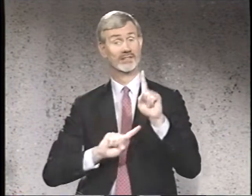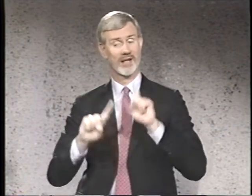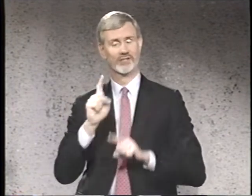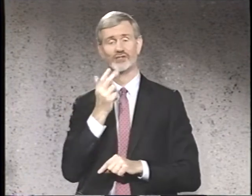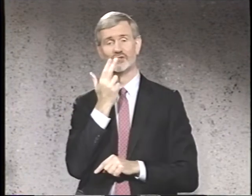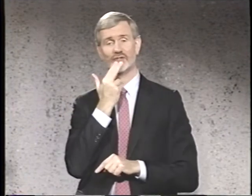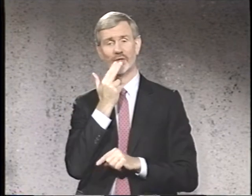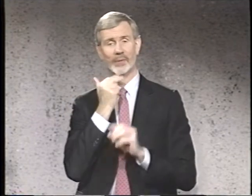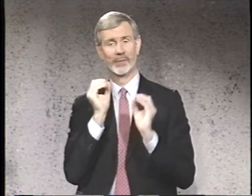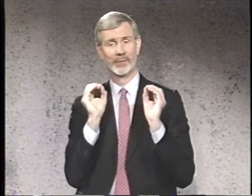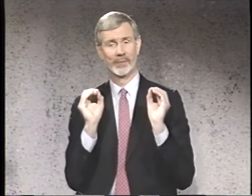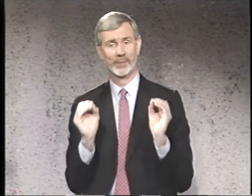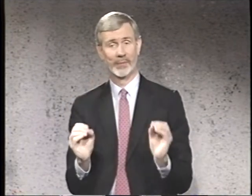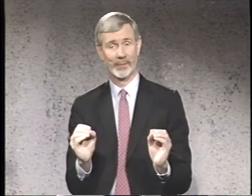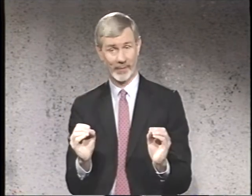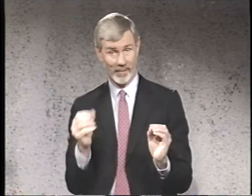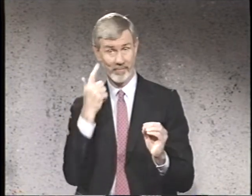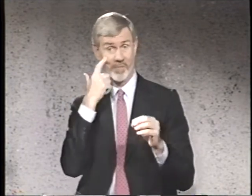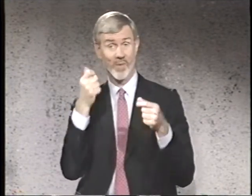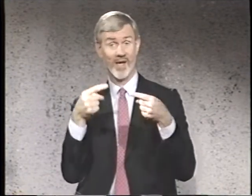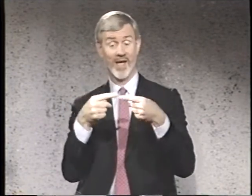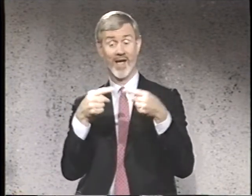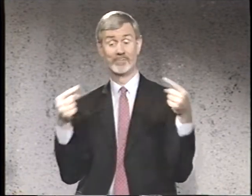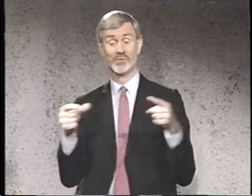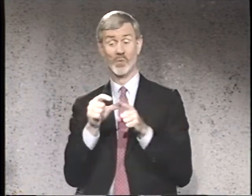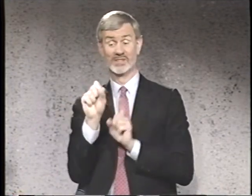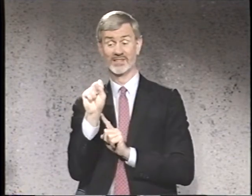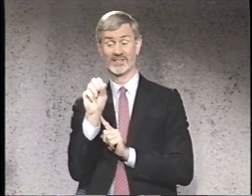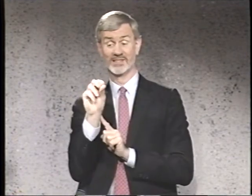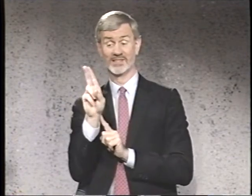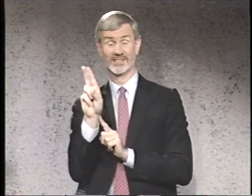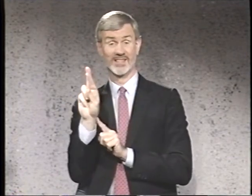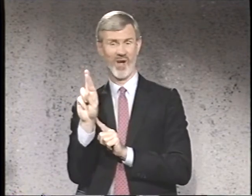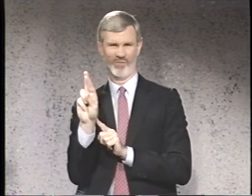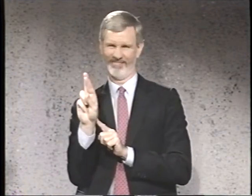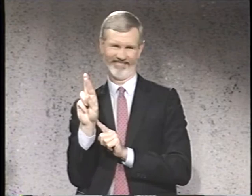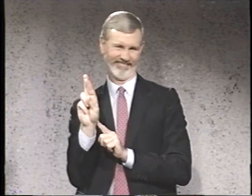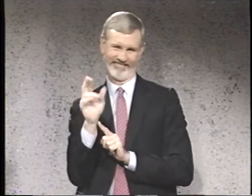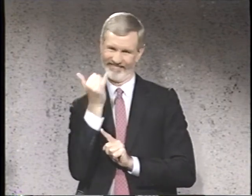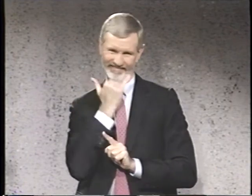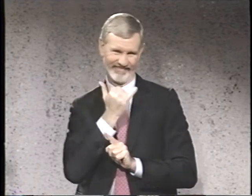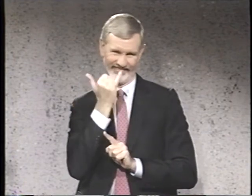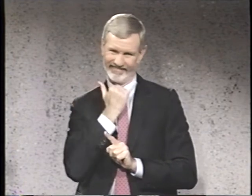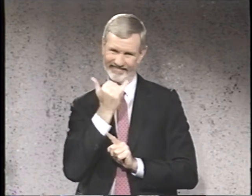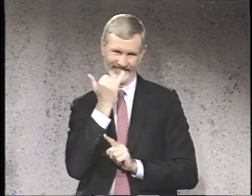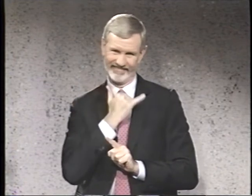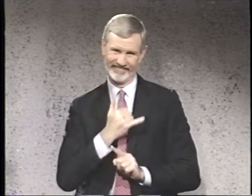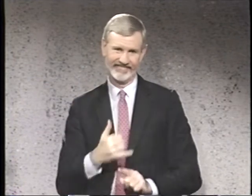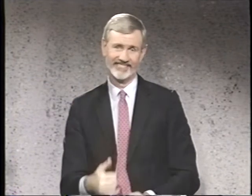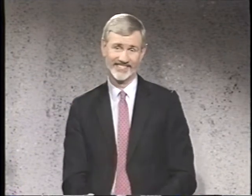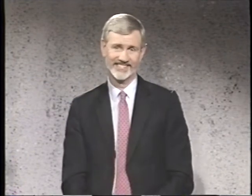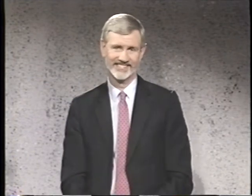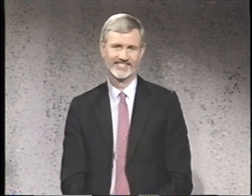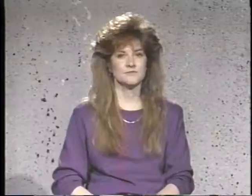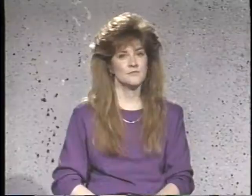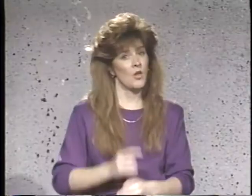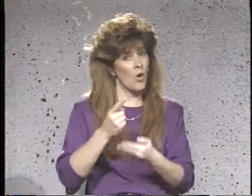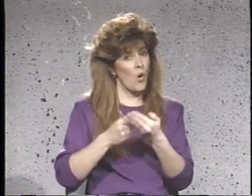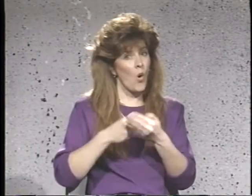should sign it sugar none, because the opposite concept is sour, and that's not right.